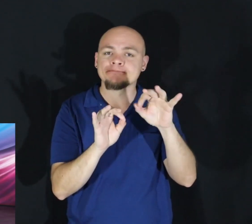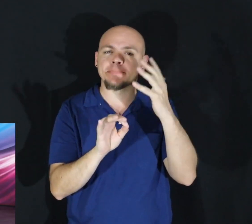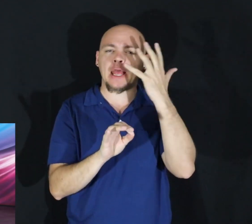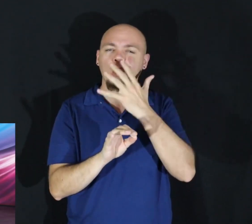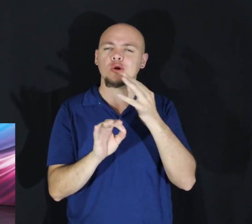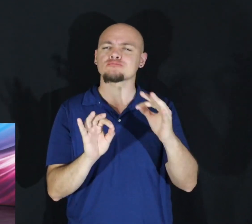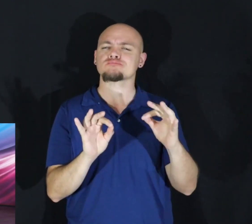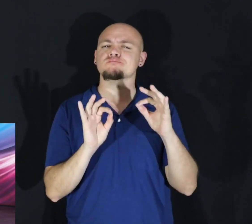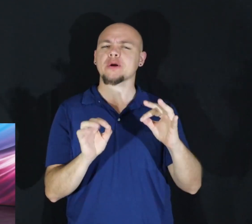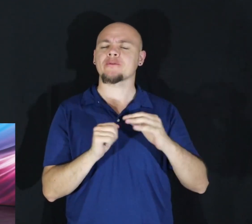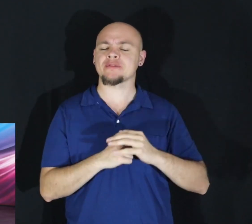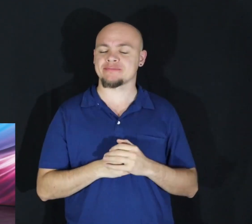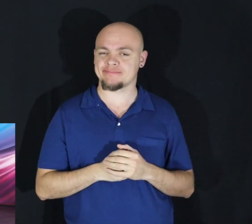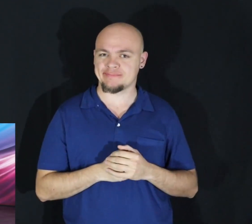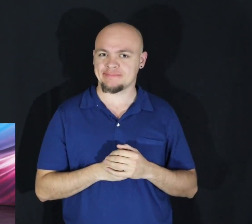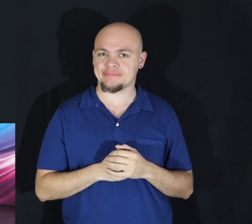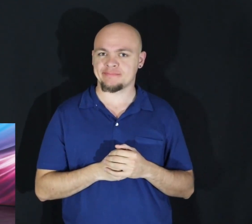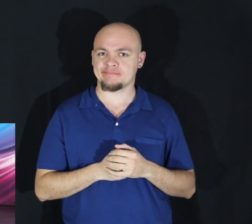flawless.